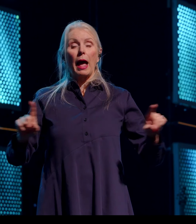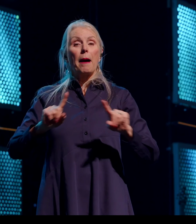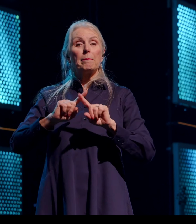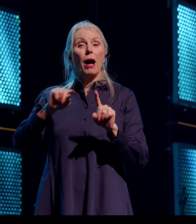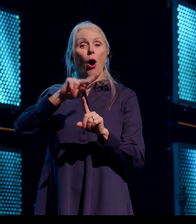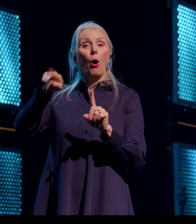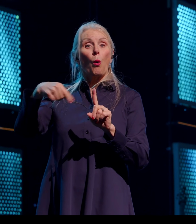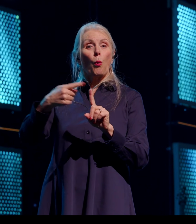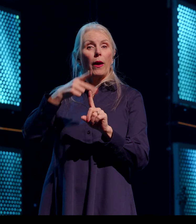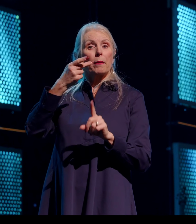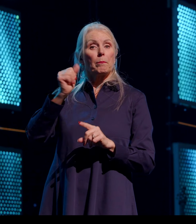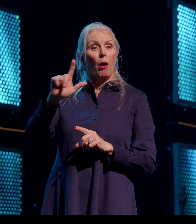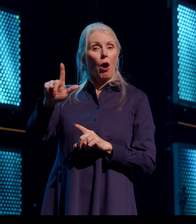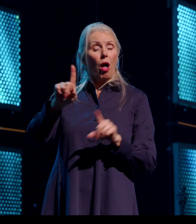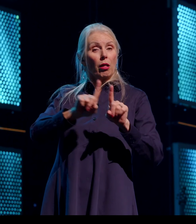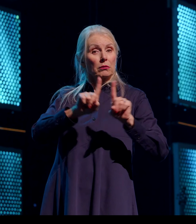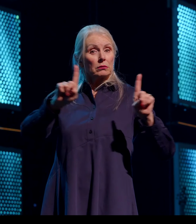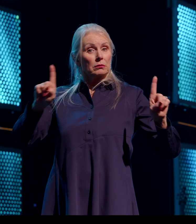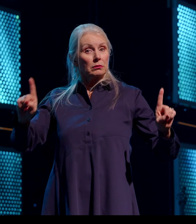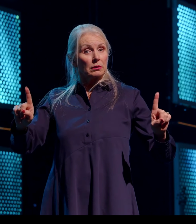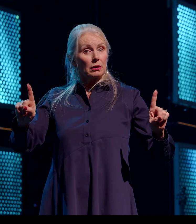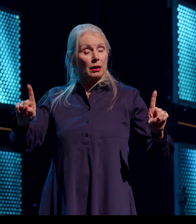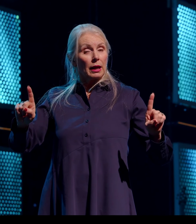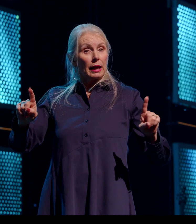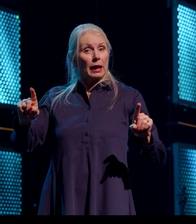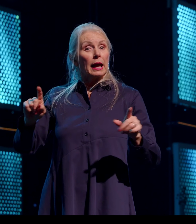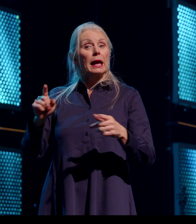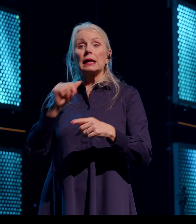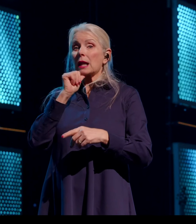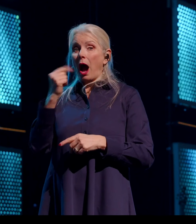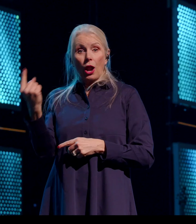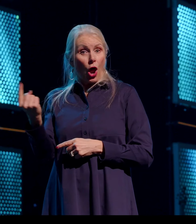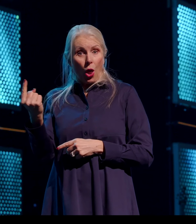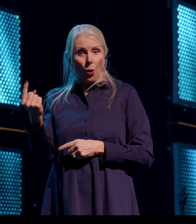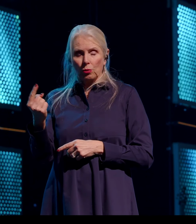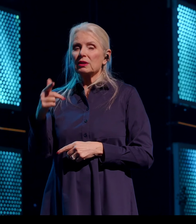when Paul separated, he didn't go off by himself. He went with Silas. So him and